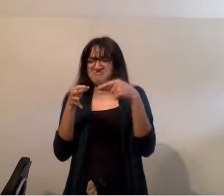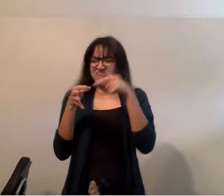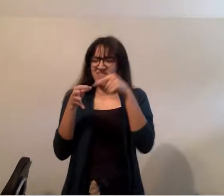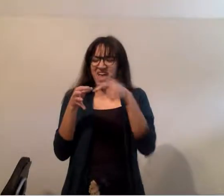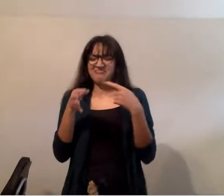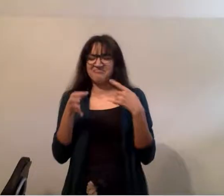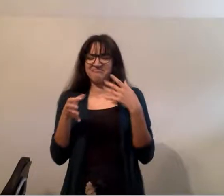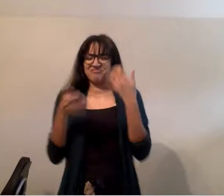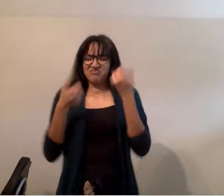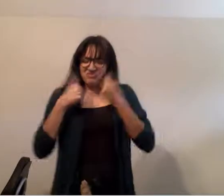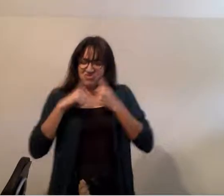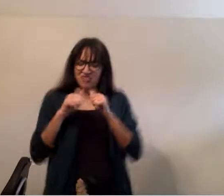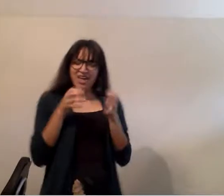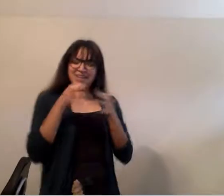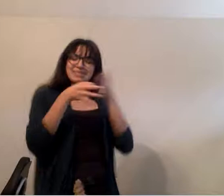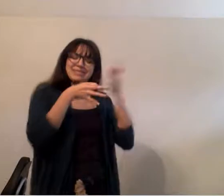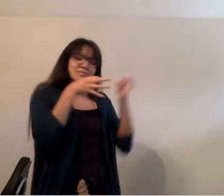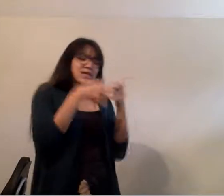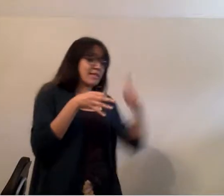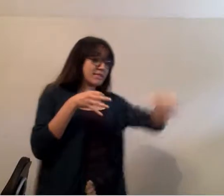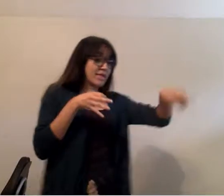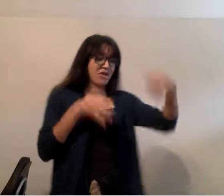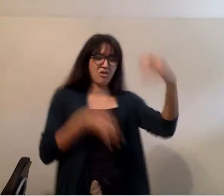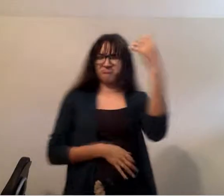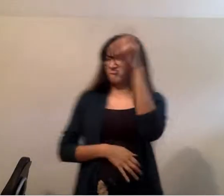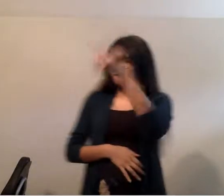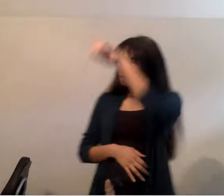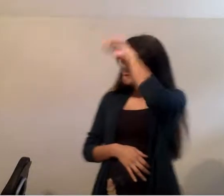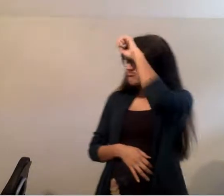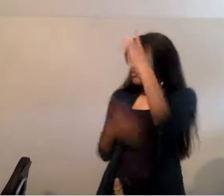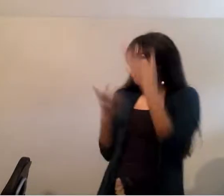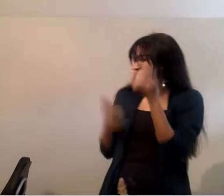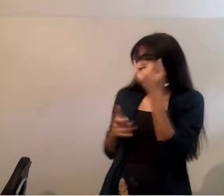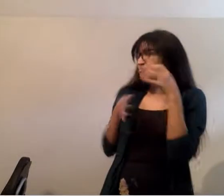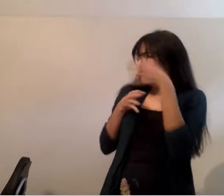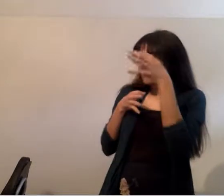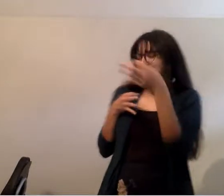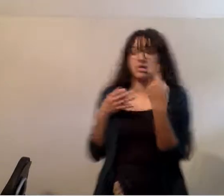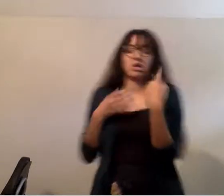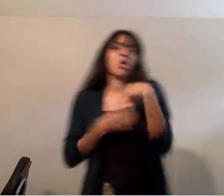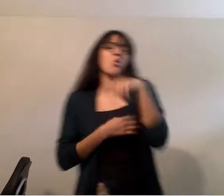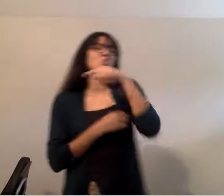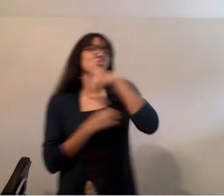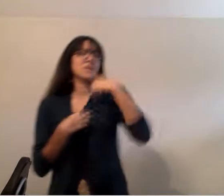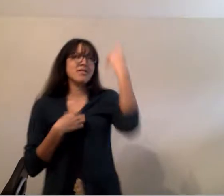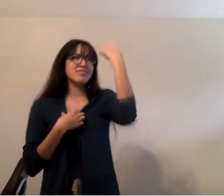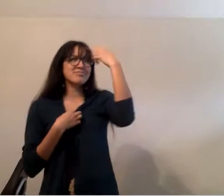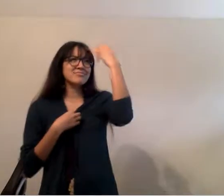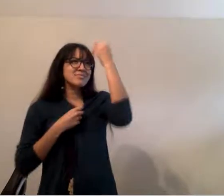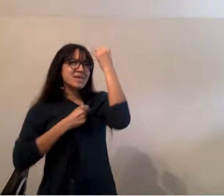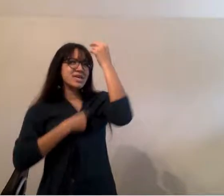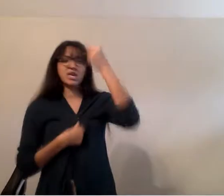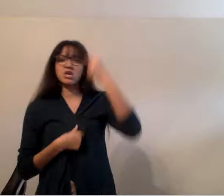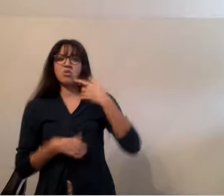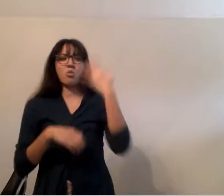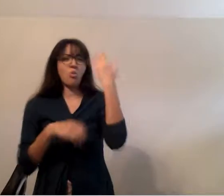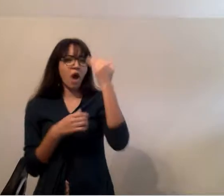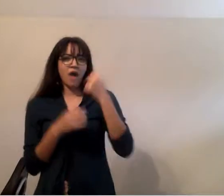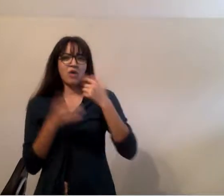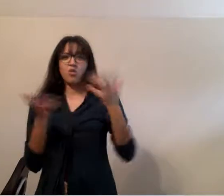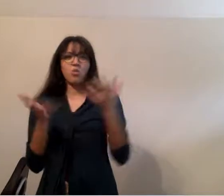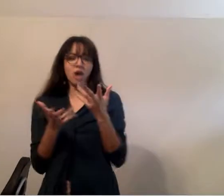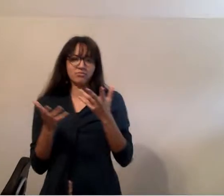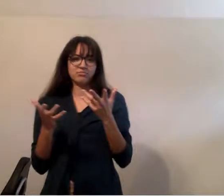to the non-procrastinators of the world what goes on in the heads of procrastinators and why we are the way we are. Now, I had a hypothesis that